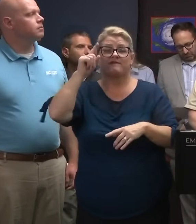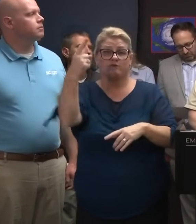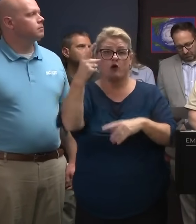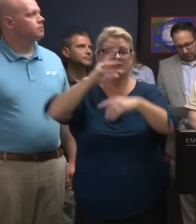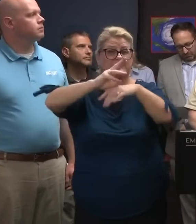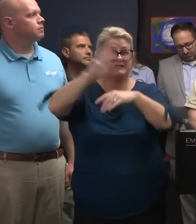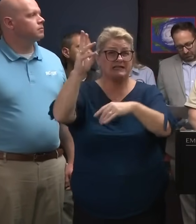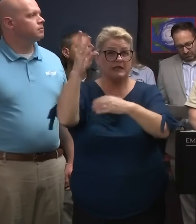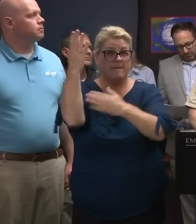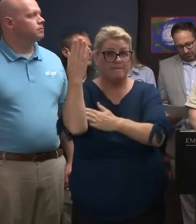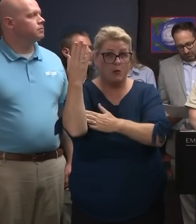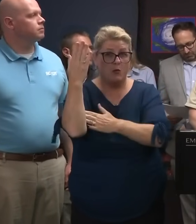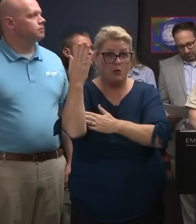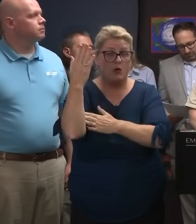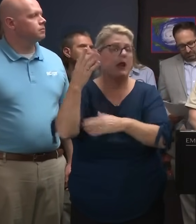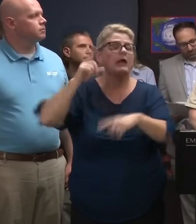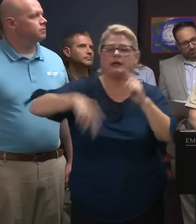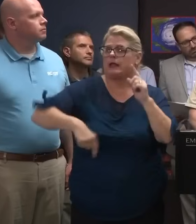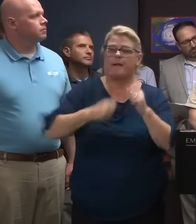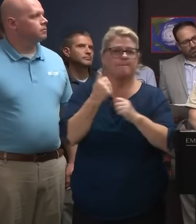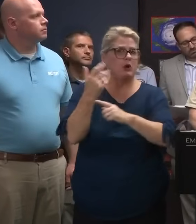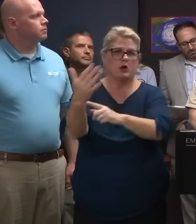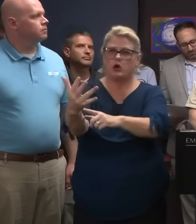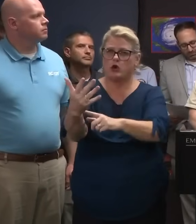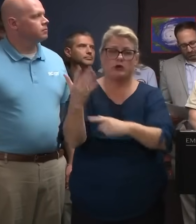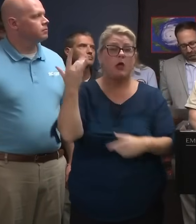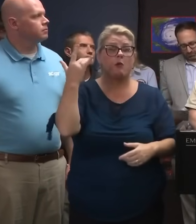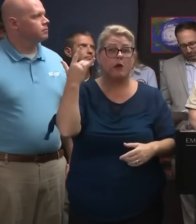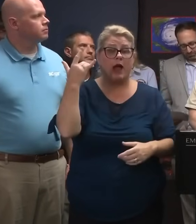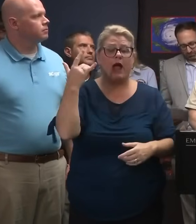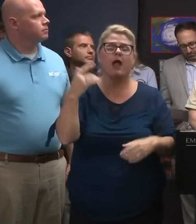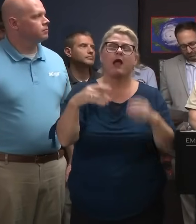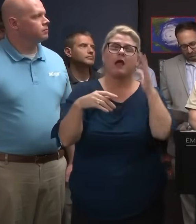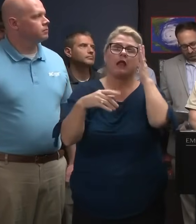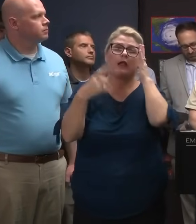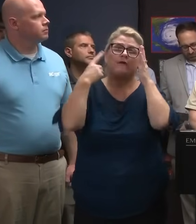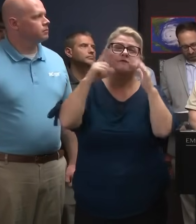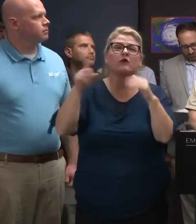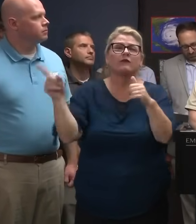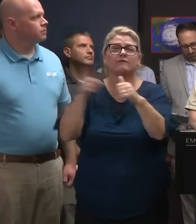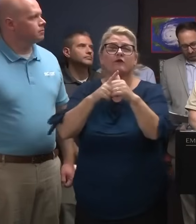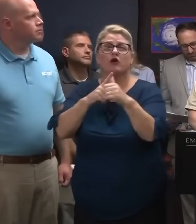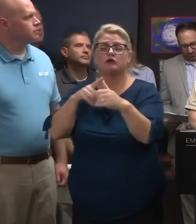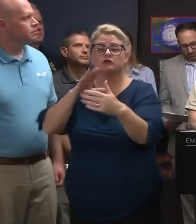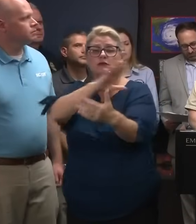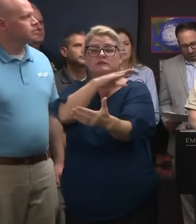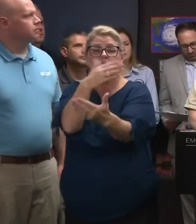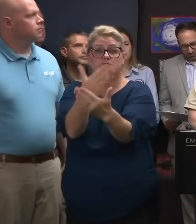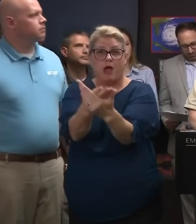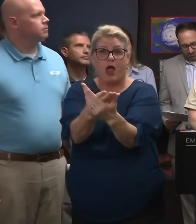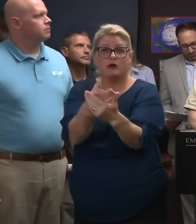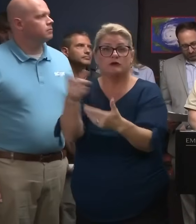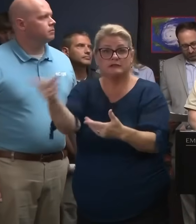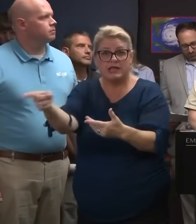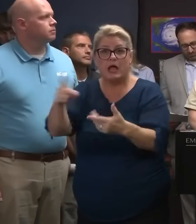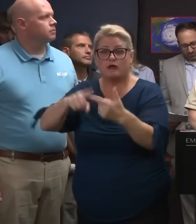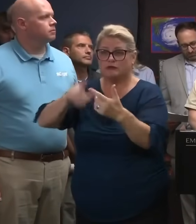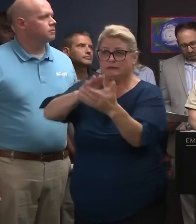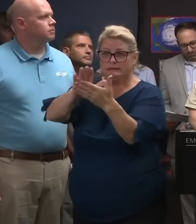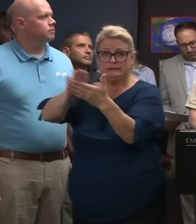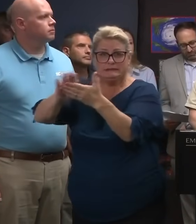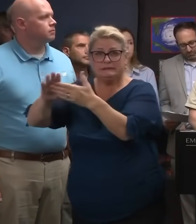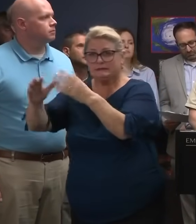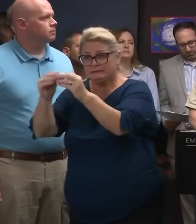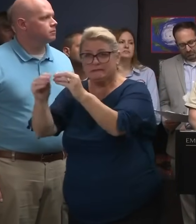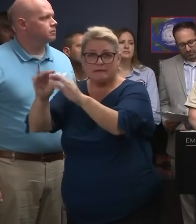6 a.m. The purpose of that burn ban is to relieve strain on first responders that are currently out there working in the field. As the